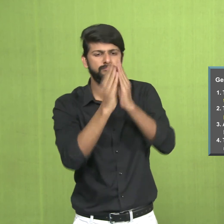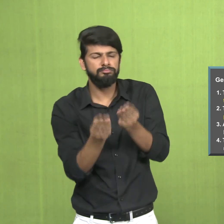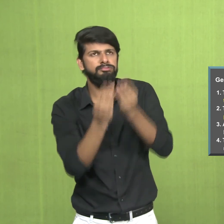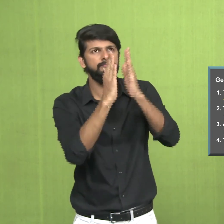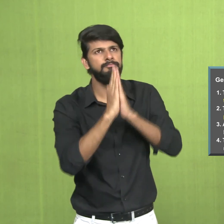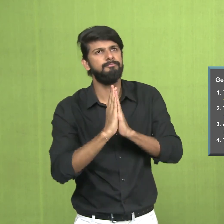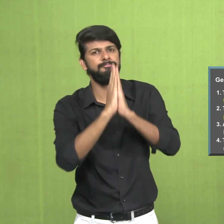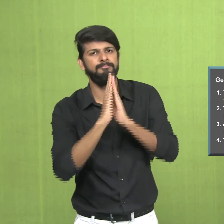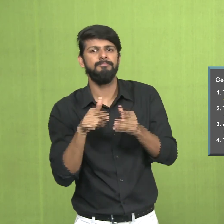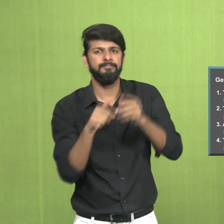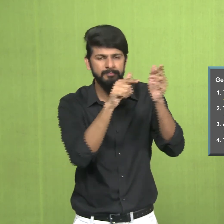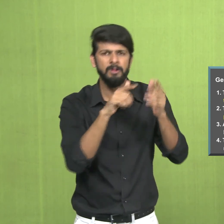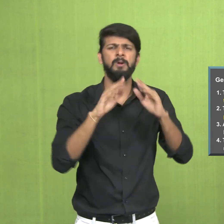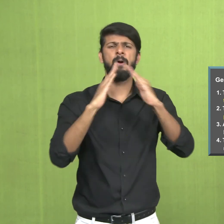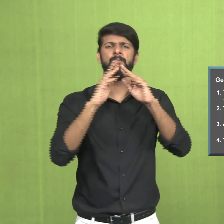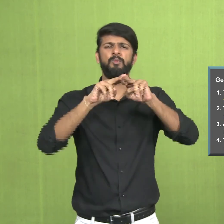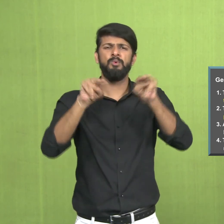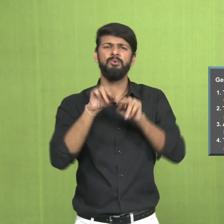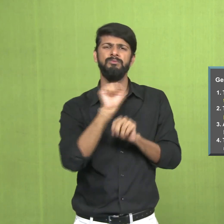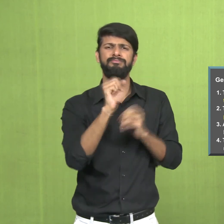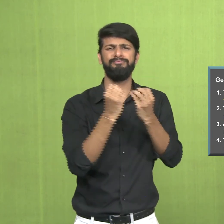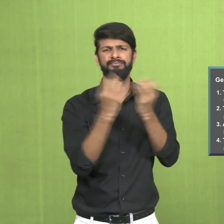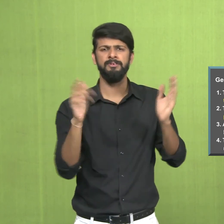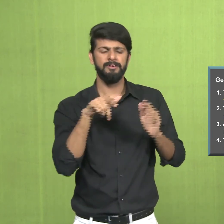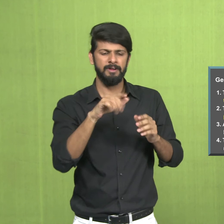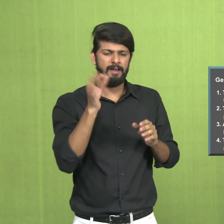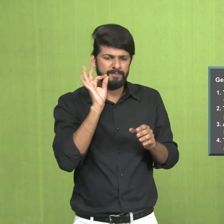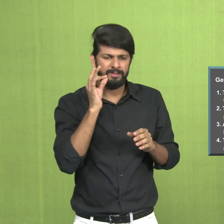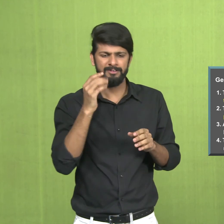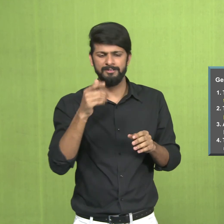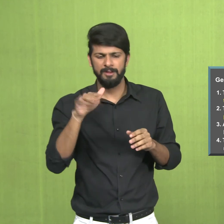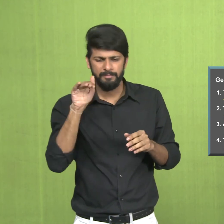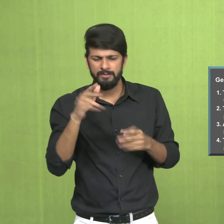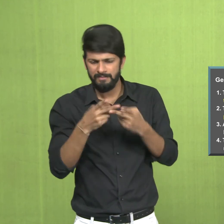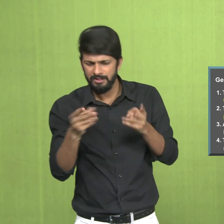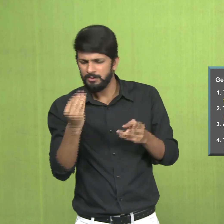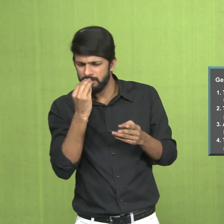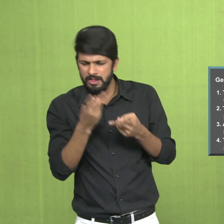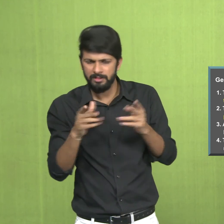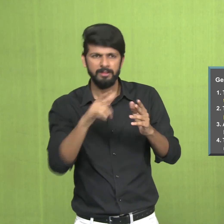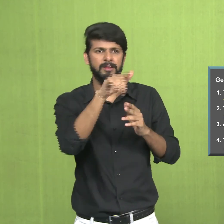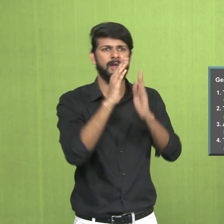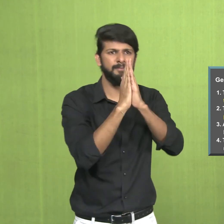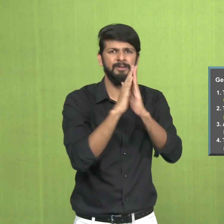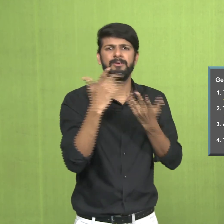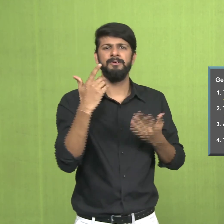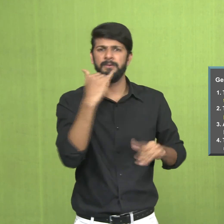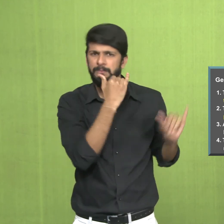religious rituals as offerings to the gods and goddesses during the Indus Valley civilization, similar to the offerings which